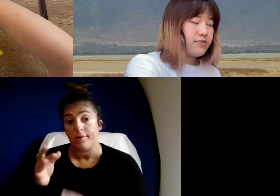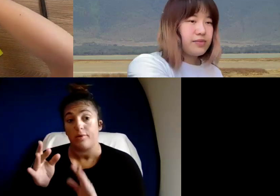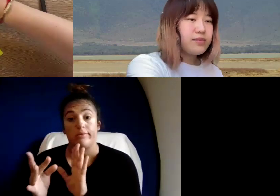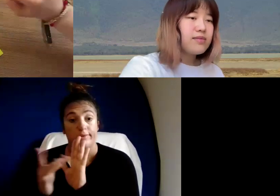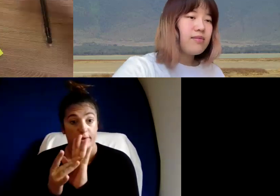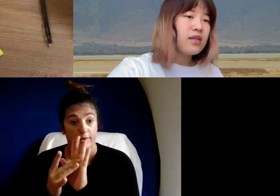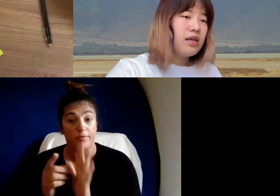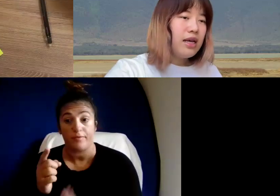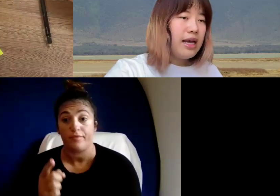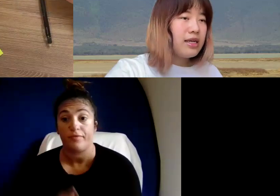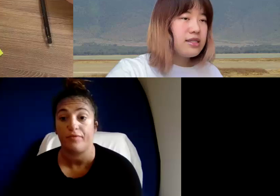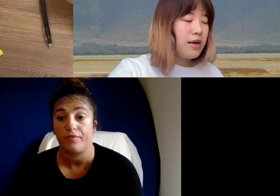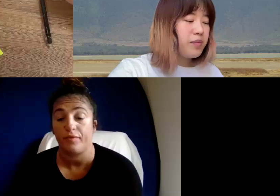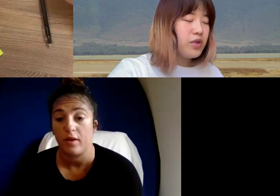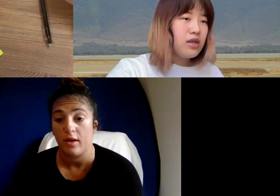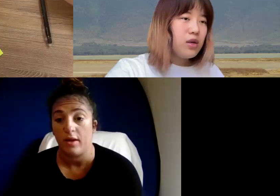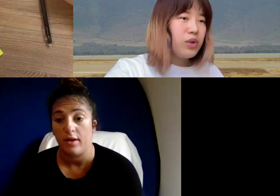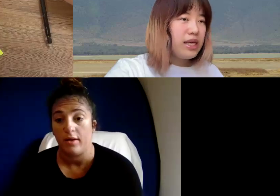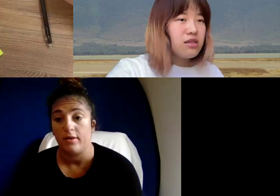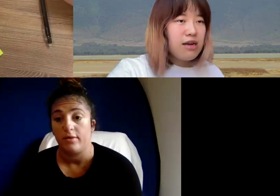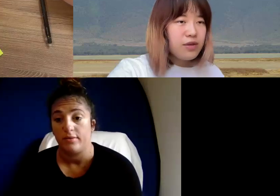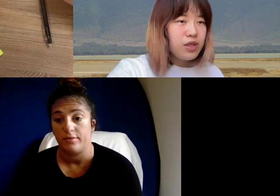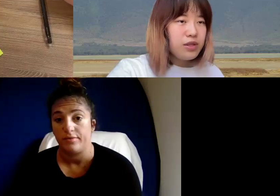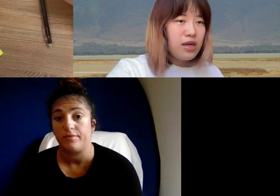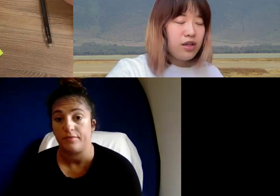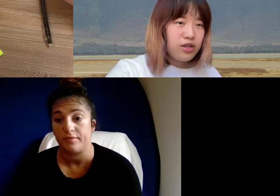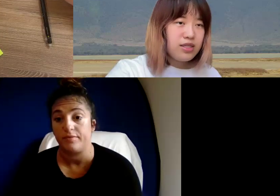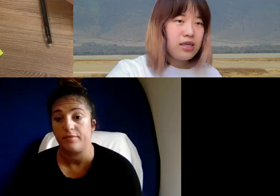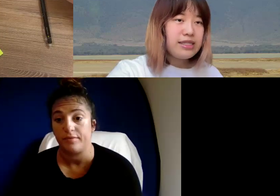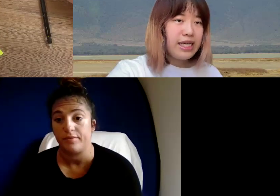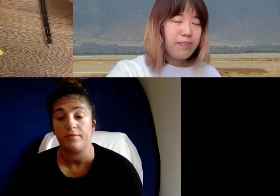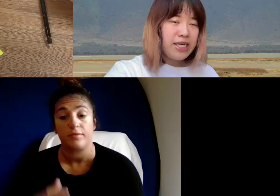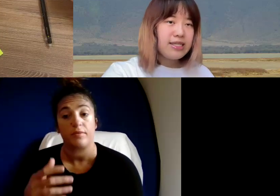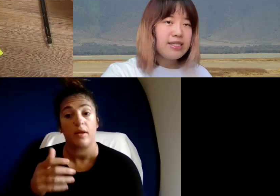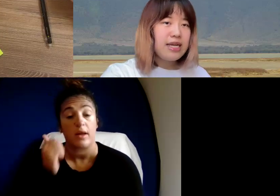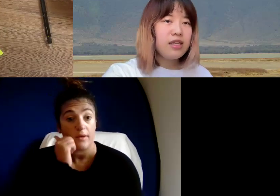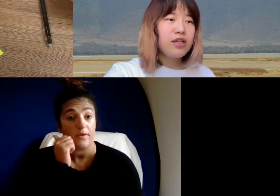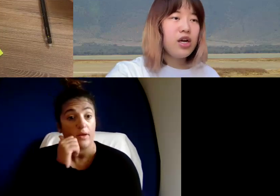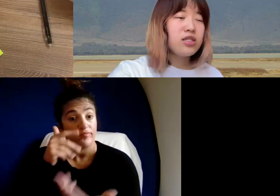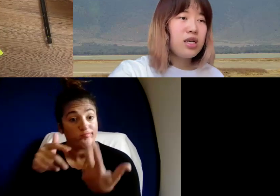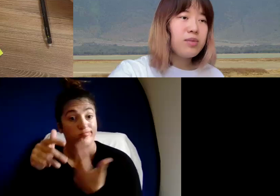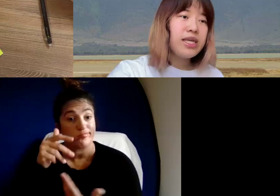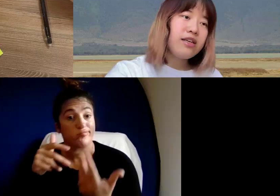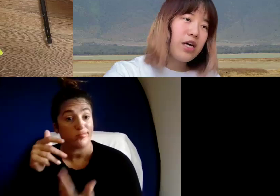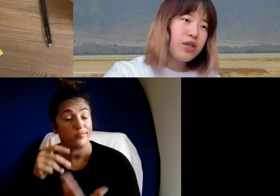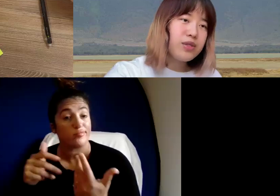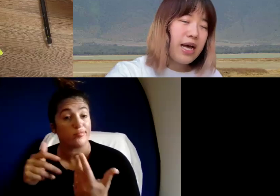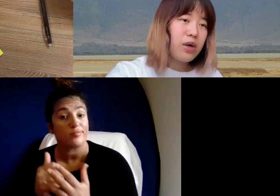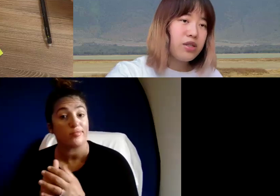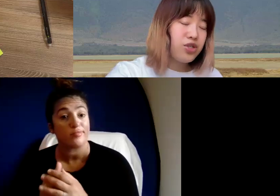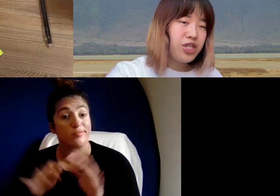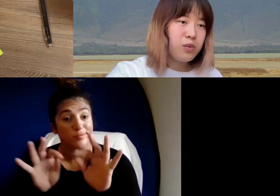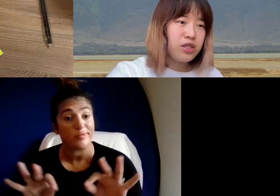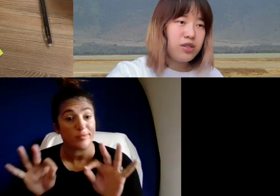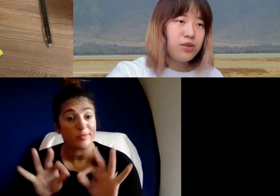this. And we interact with others on a daily basis, and there are some key values